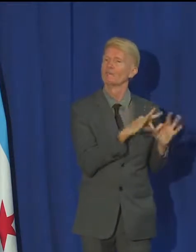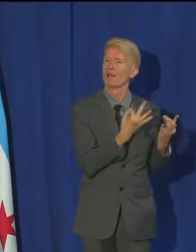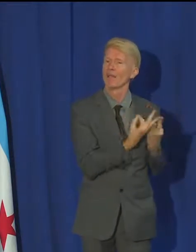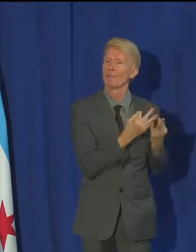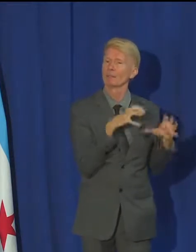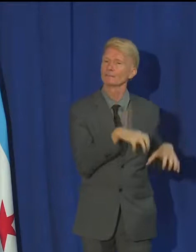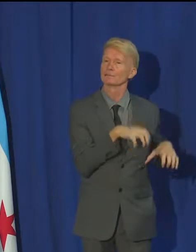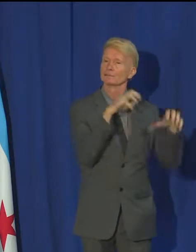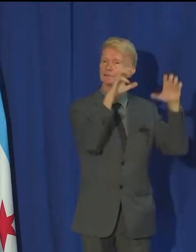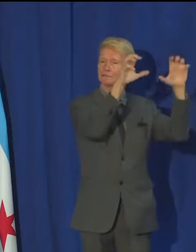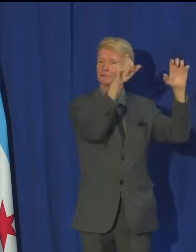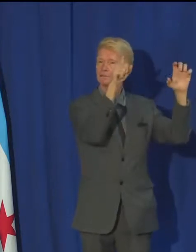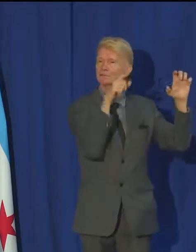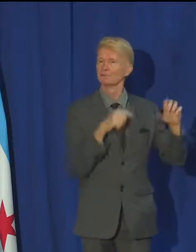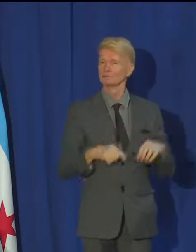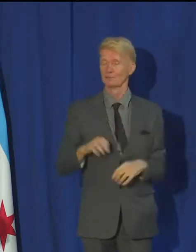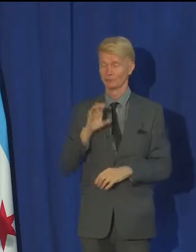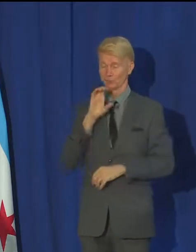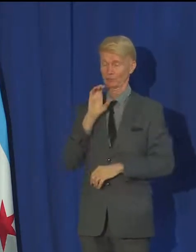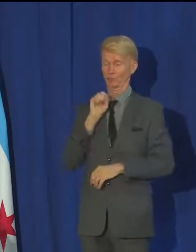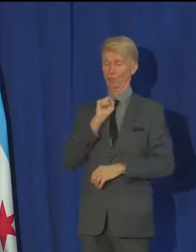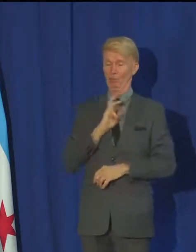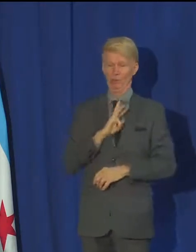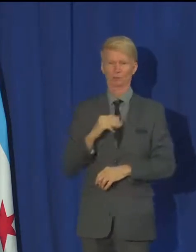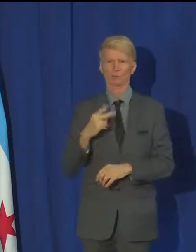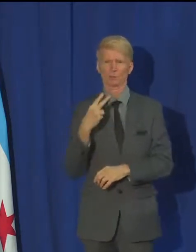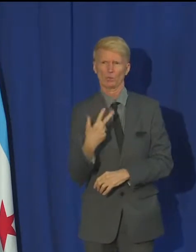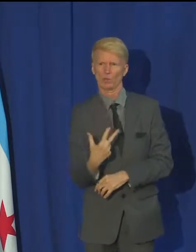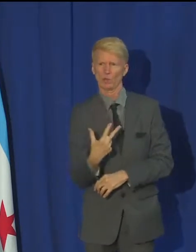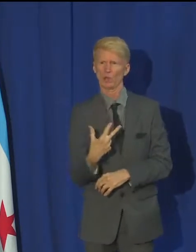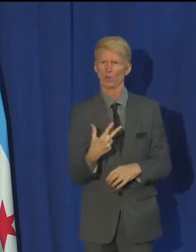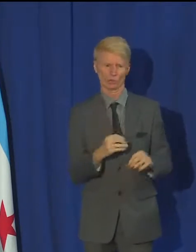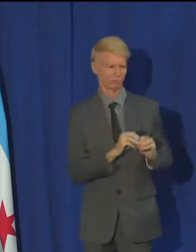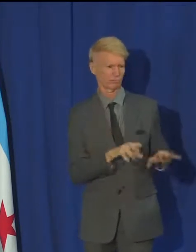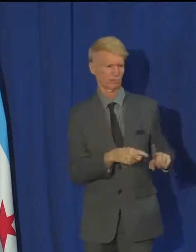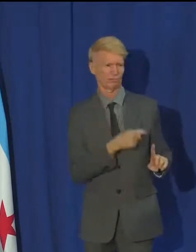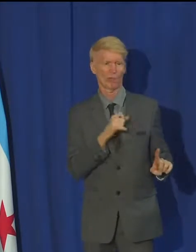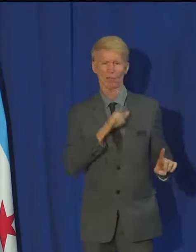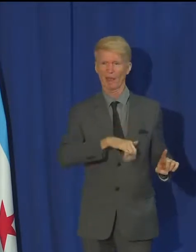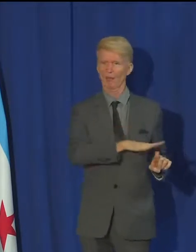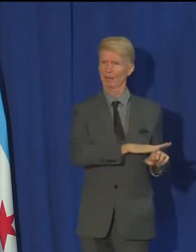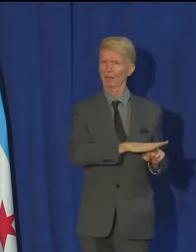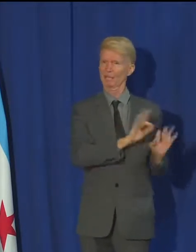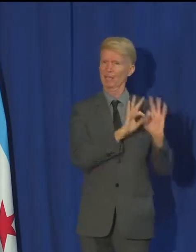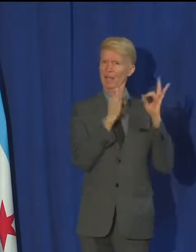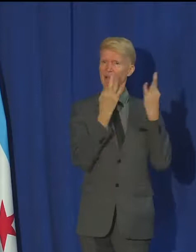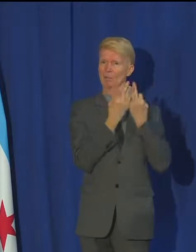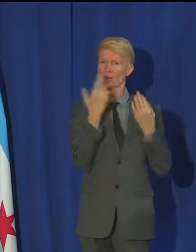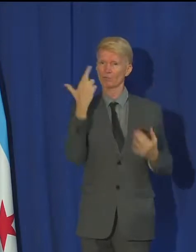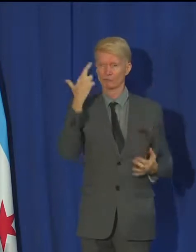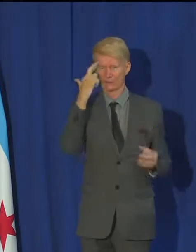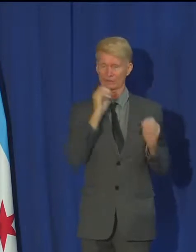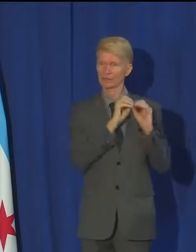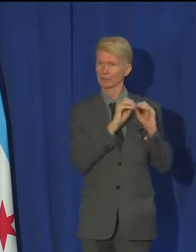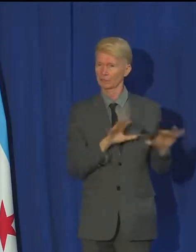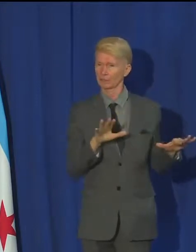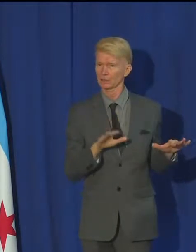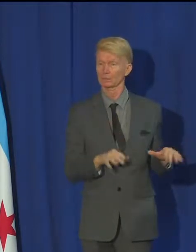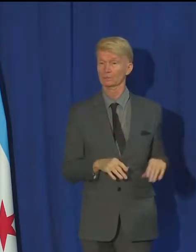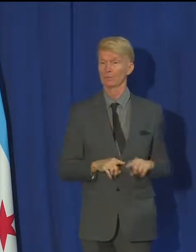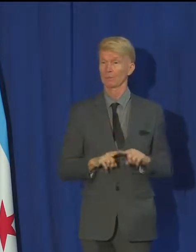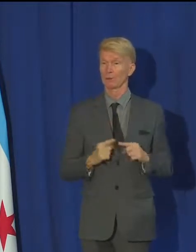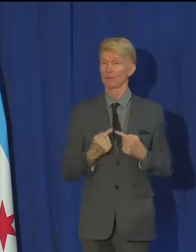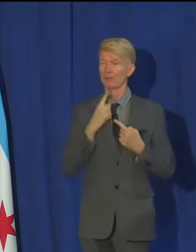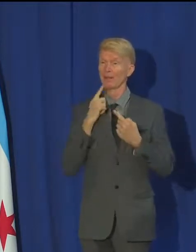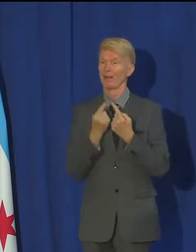in the Southwest, it was nearly 2/3 where there was exposure to a known case. It was in that family setting. And really the